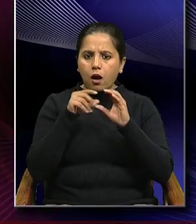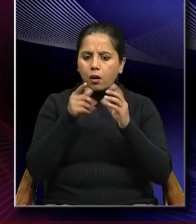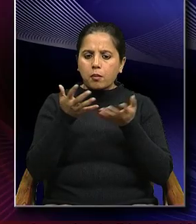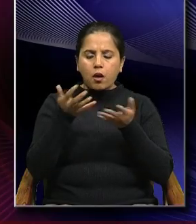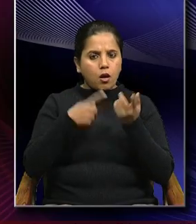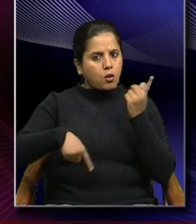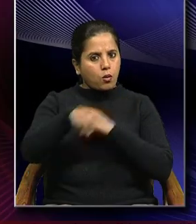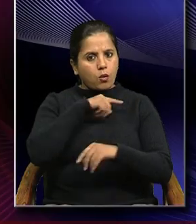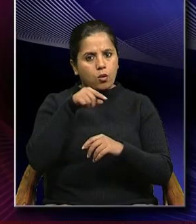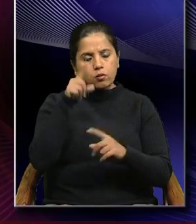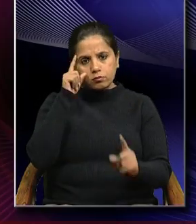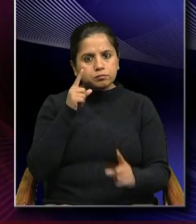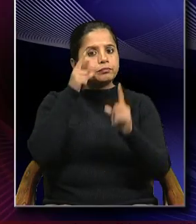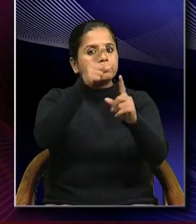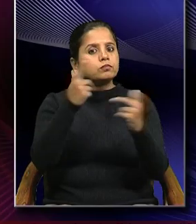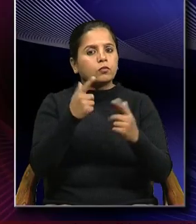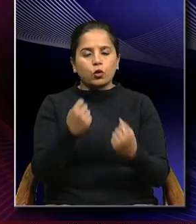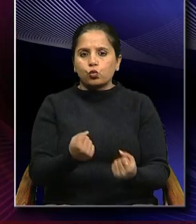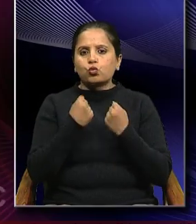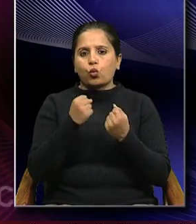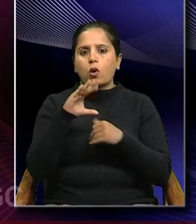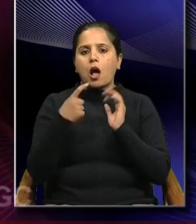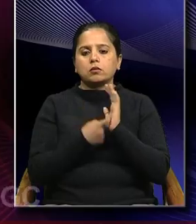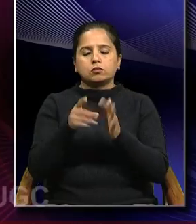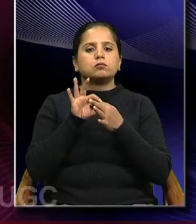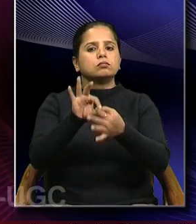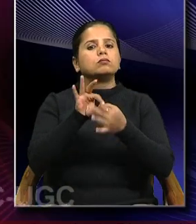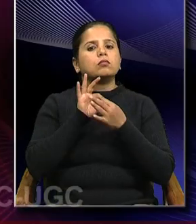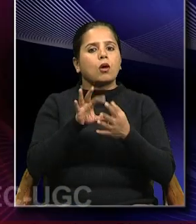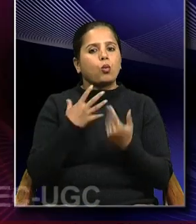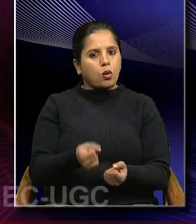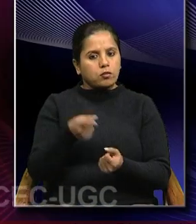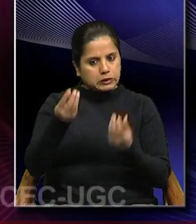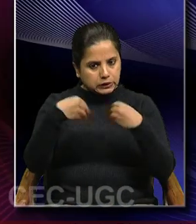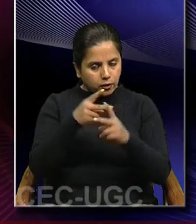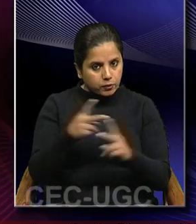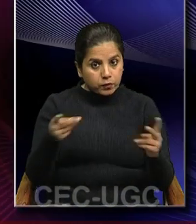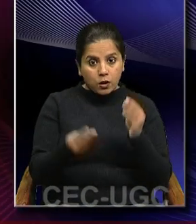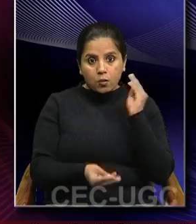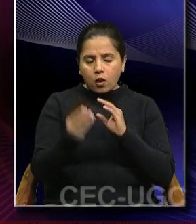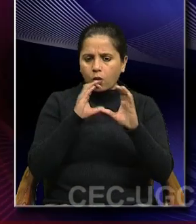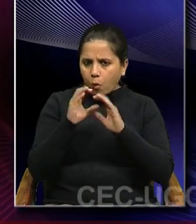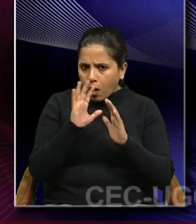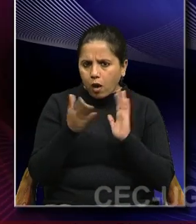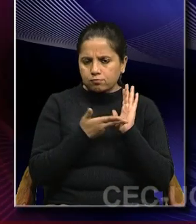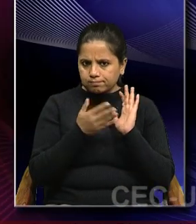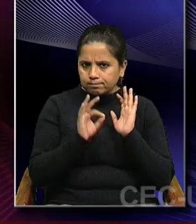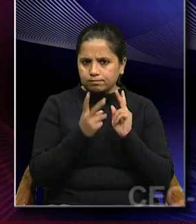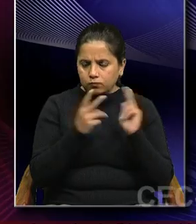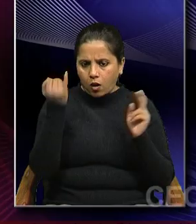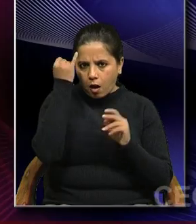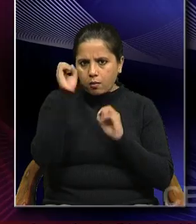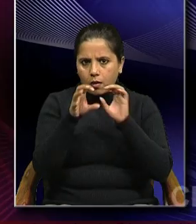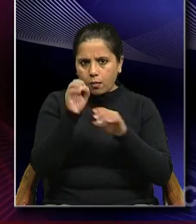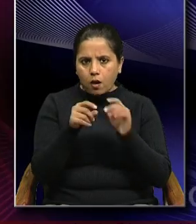it actually aims to build strong customer relationships, because the more you communicate, the better idea about